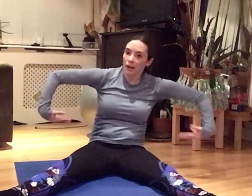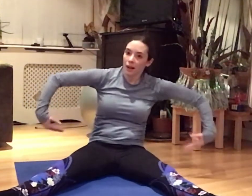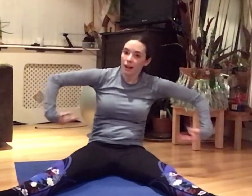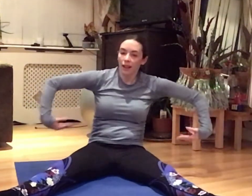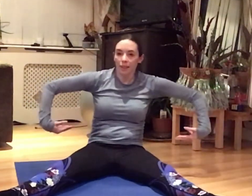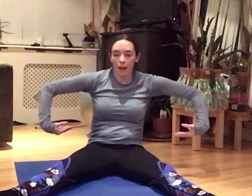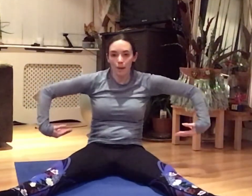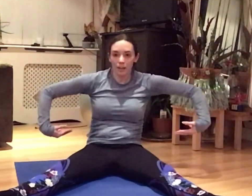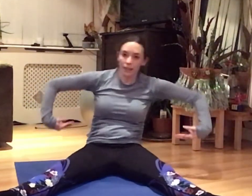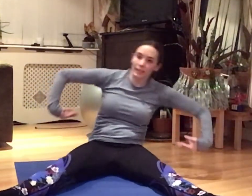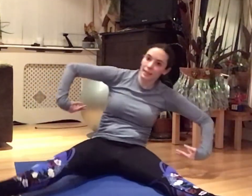The monkeys.